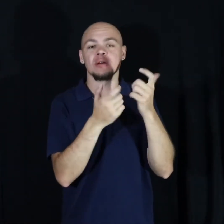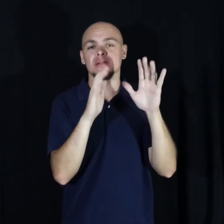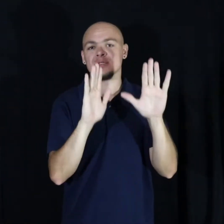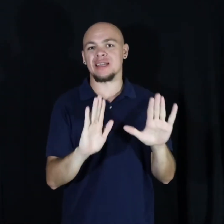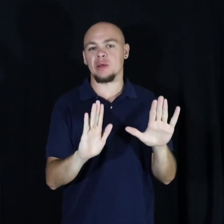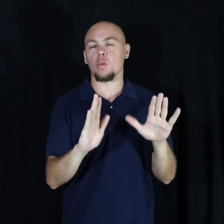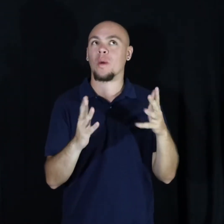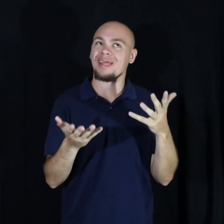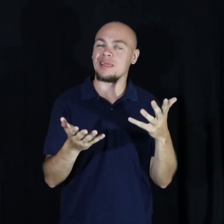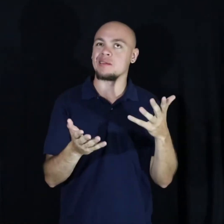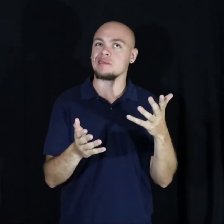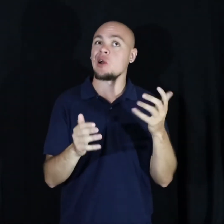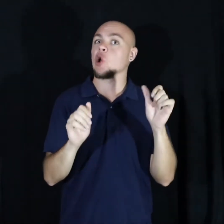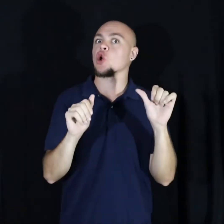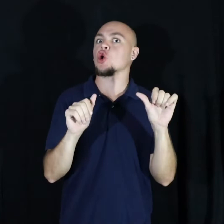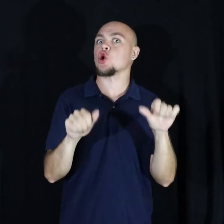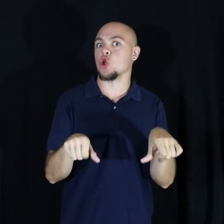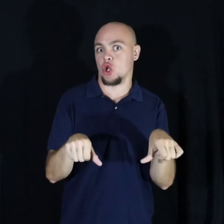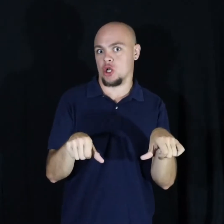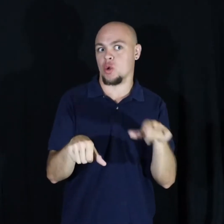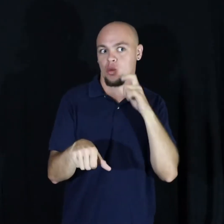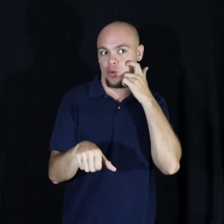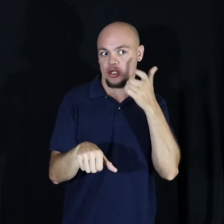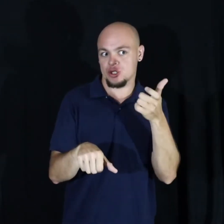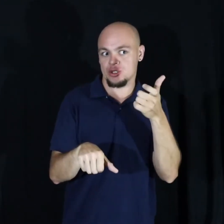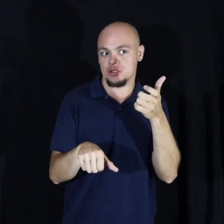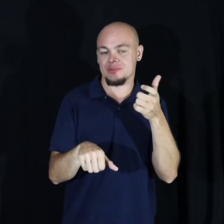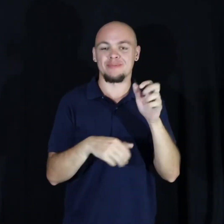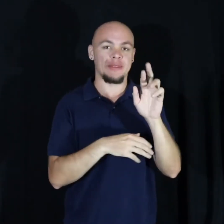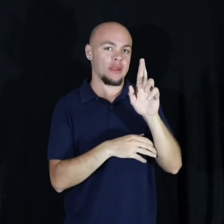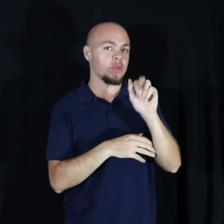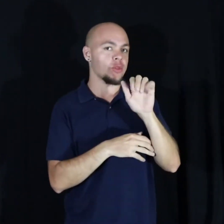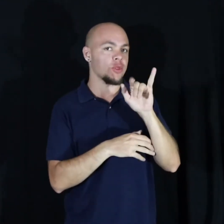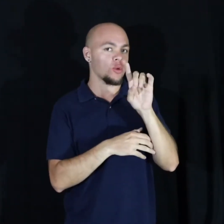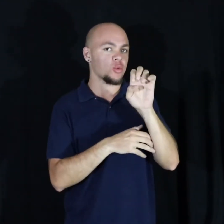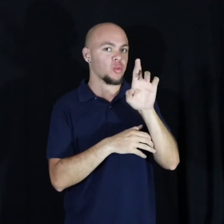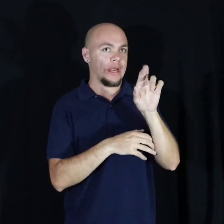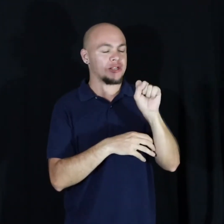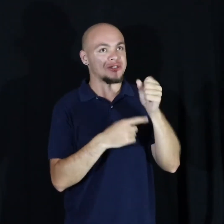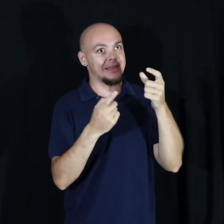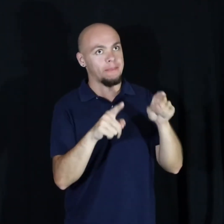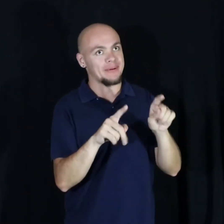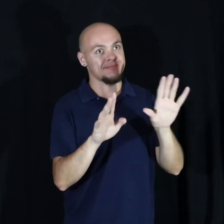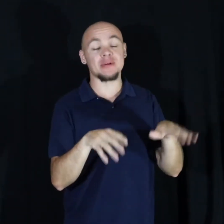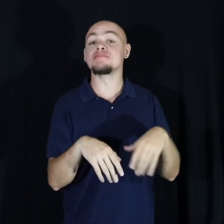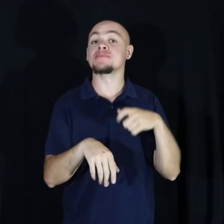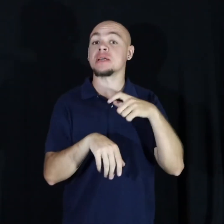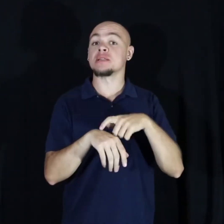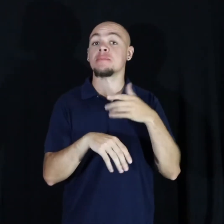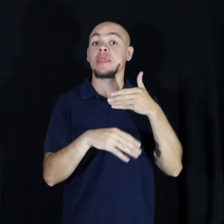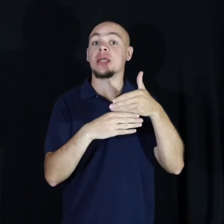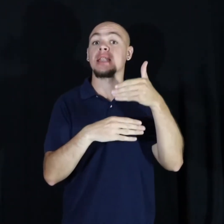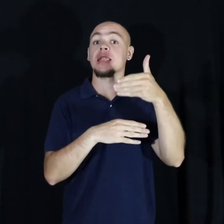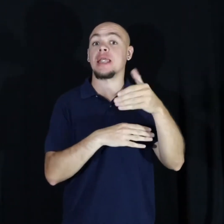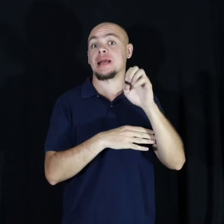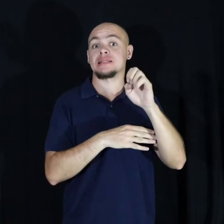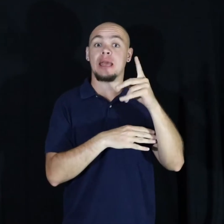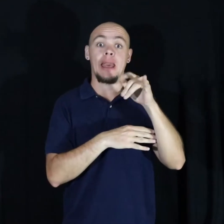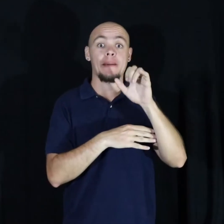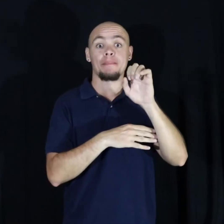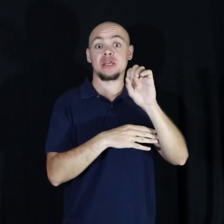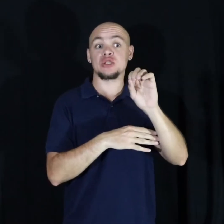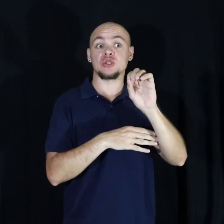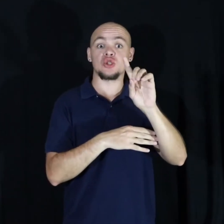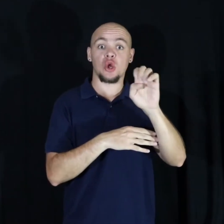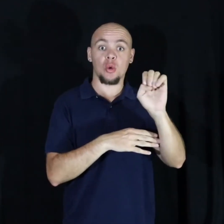have watched my favorite football team play on Sundays. Then the Raiders came along. But by the time I make it through the next episode of Season 6 of Dance